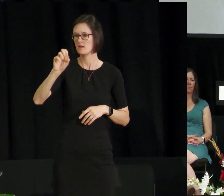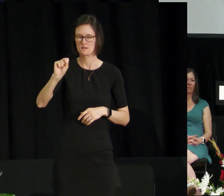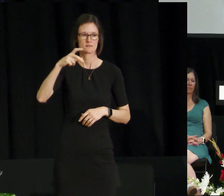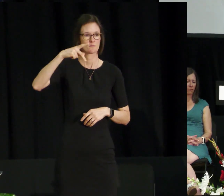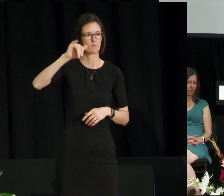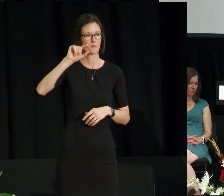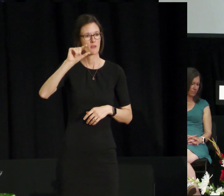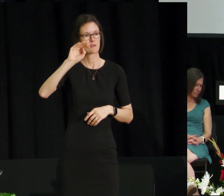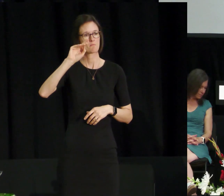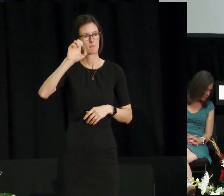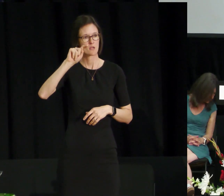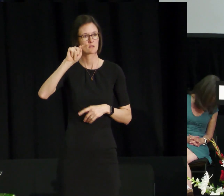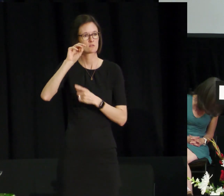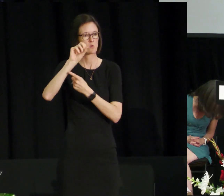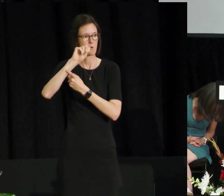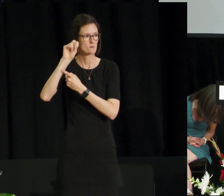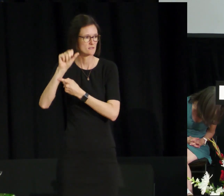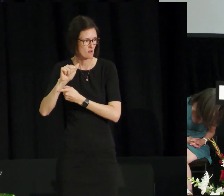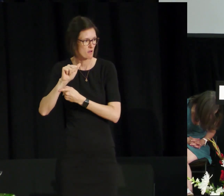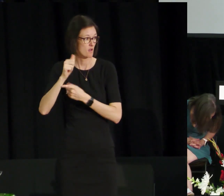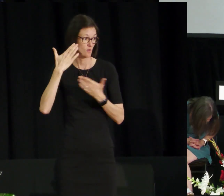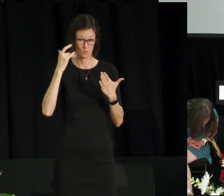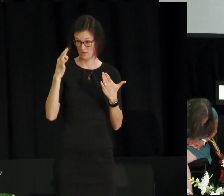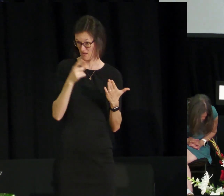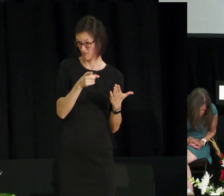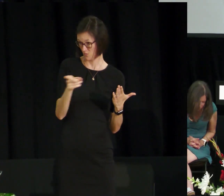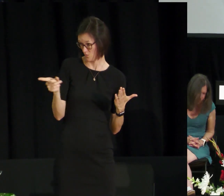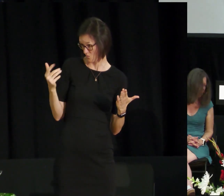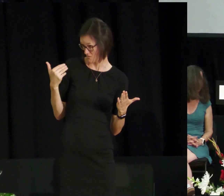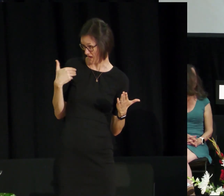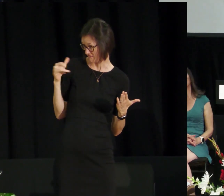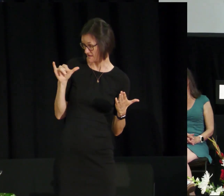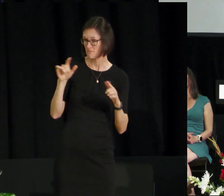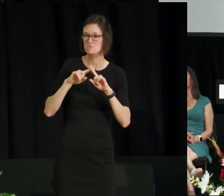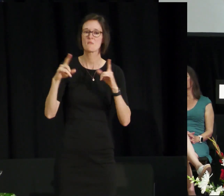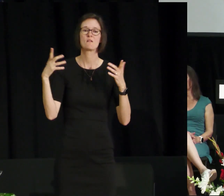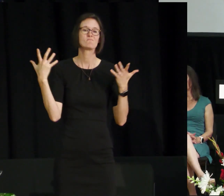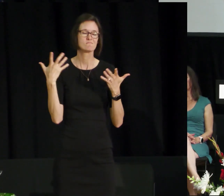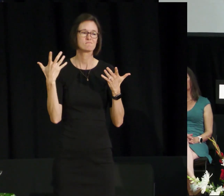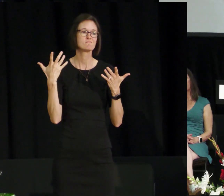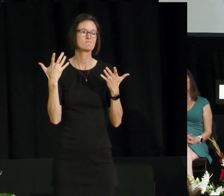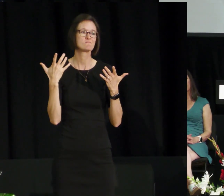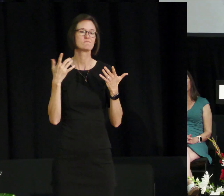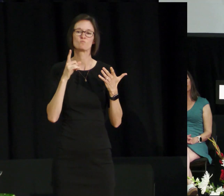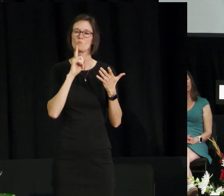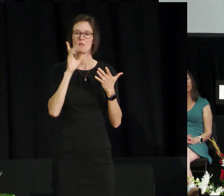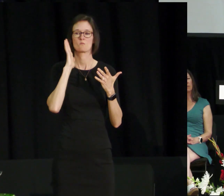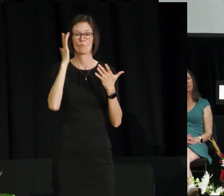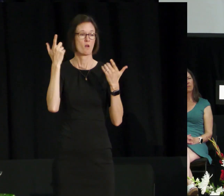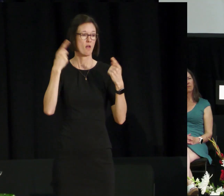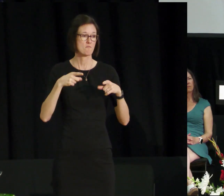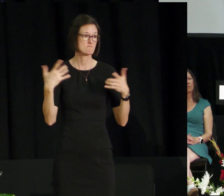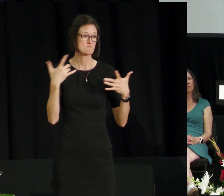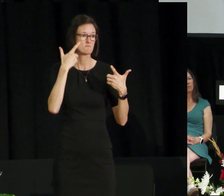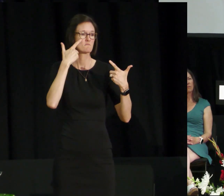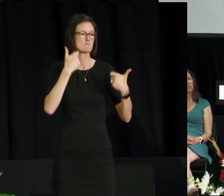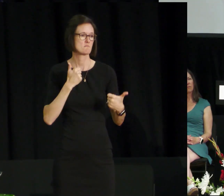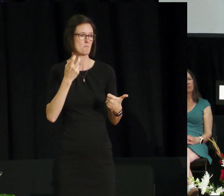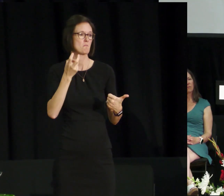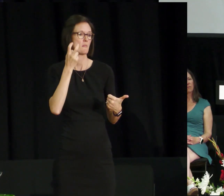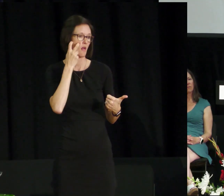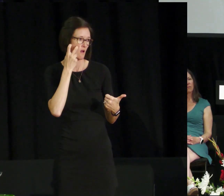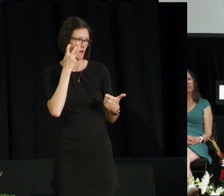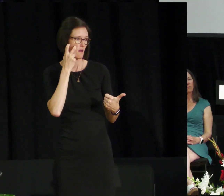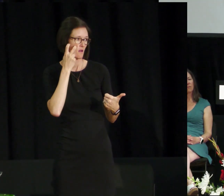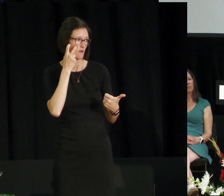prognosis is blindness And what I didn't know I didn't know Of a world